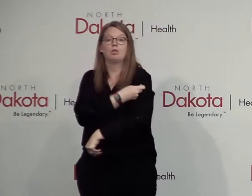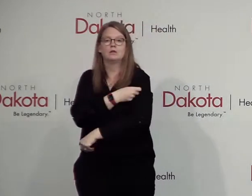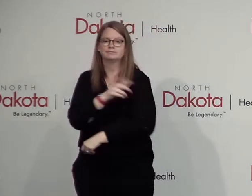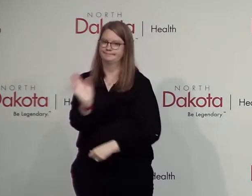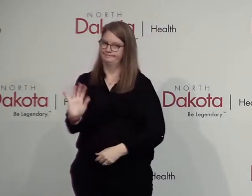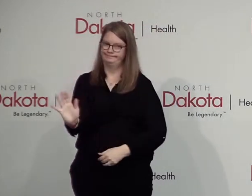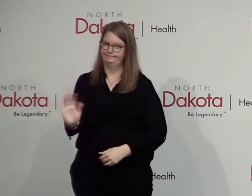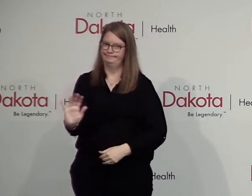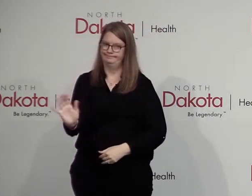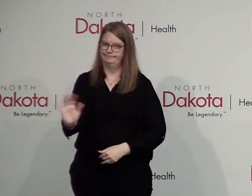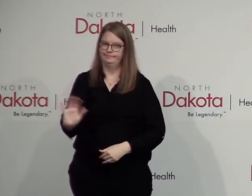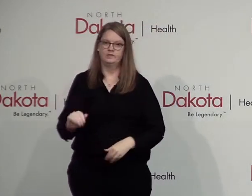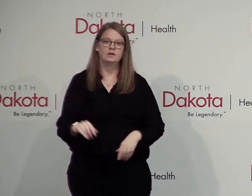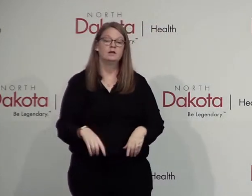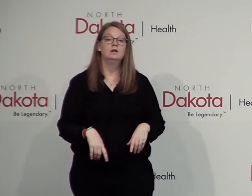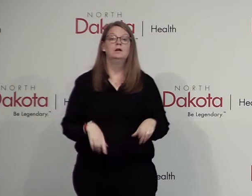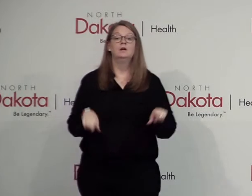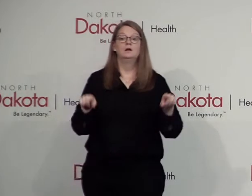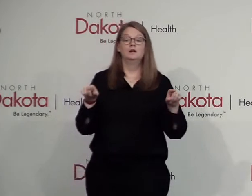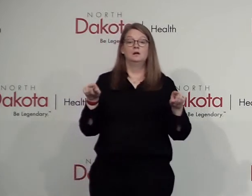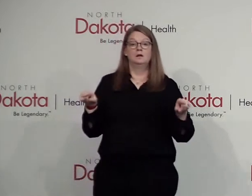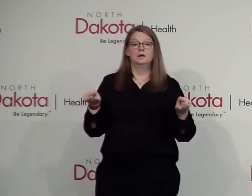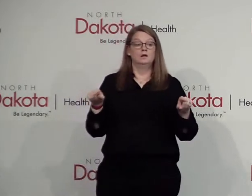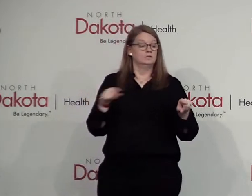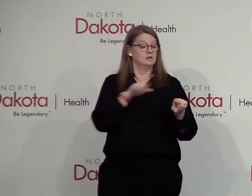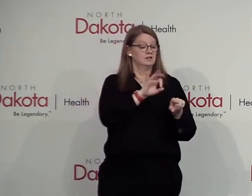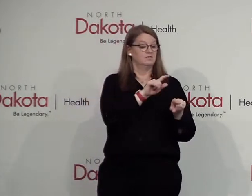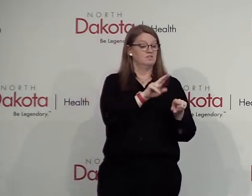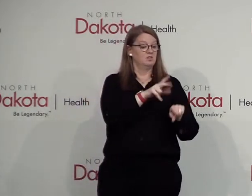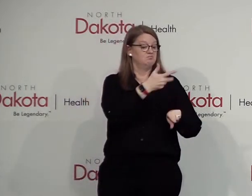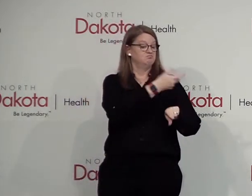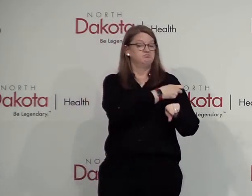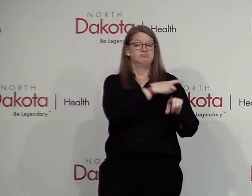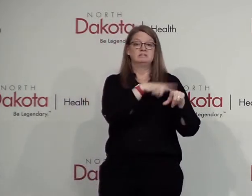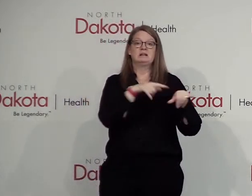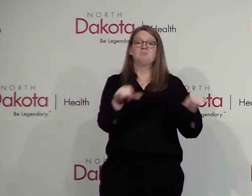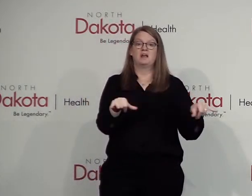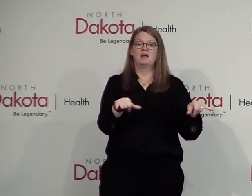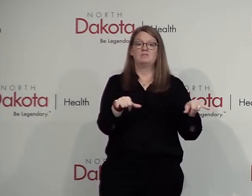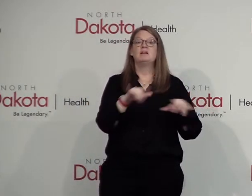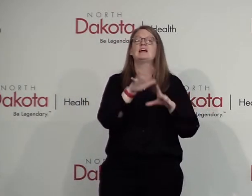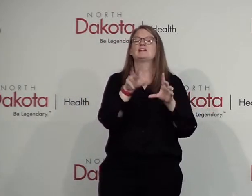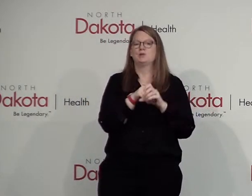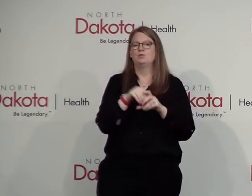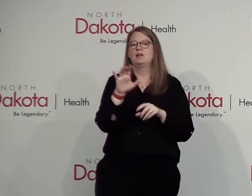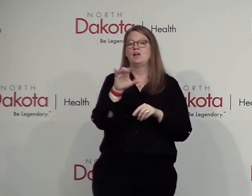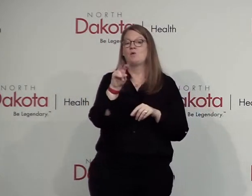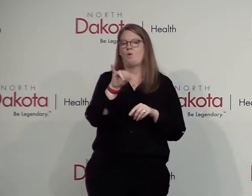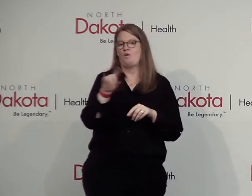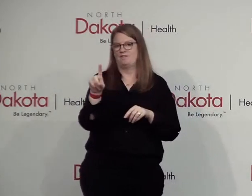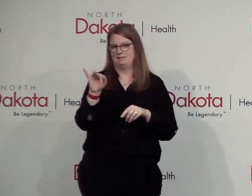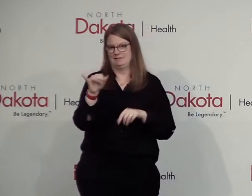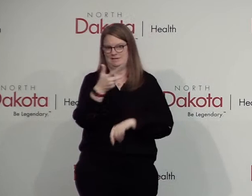People can receive flu vaccines at the same time as other vaccines, including COVID-19 vaccine.